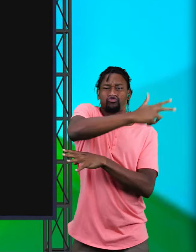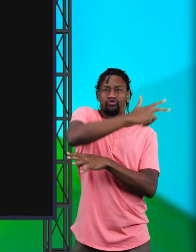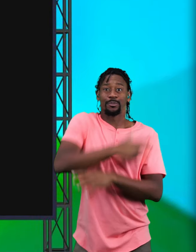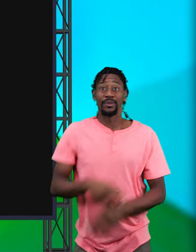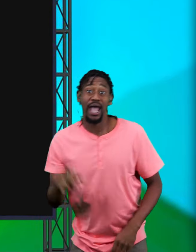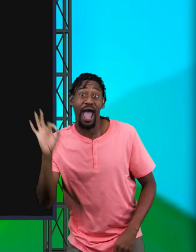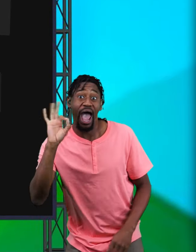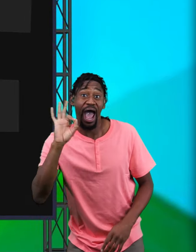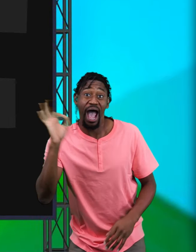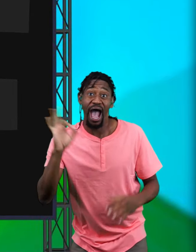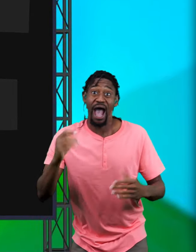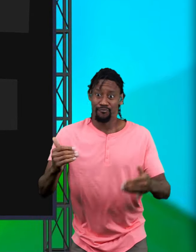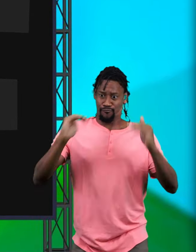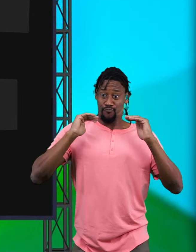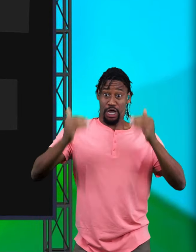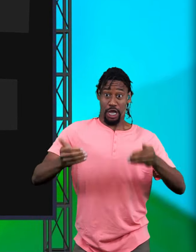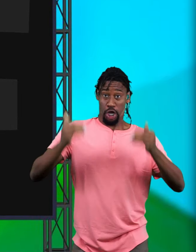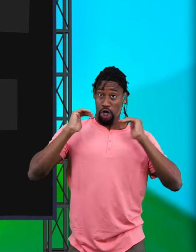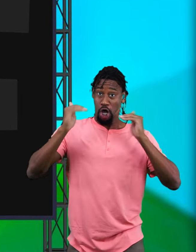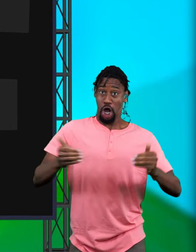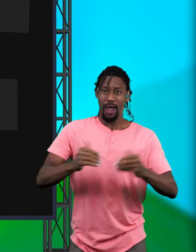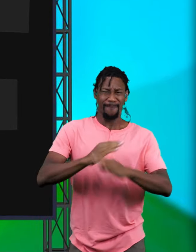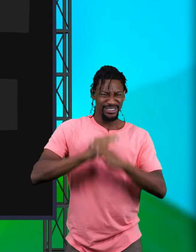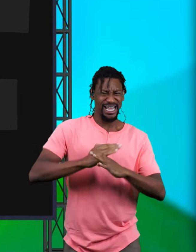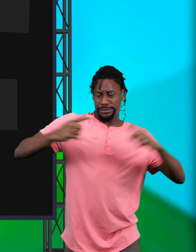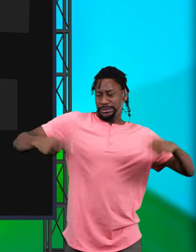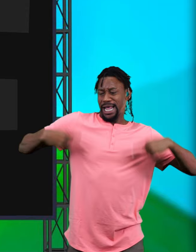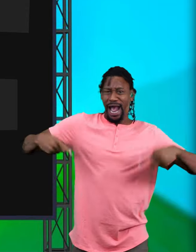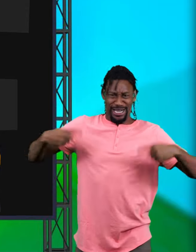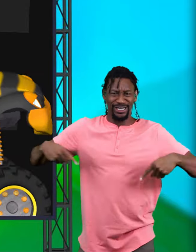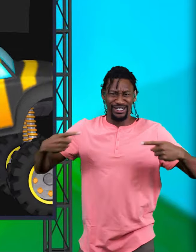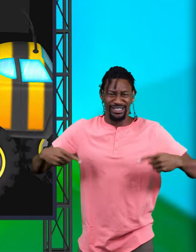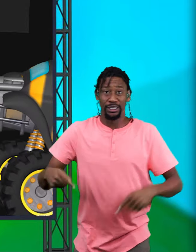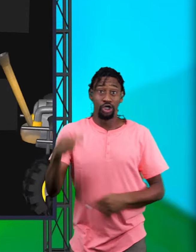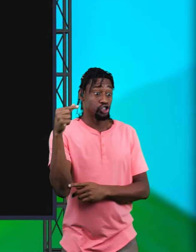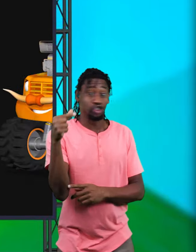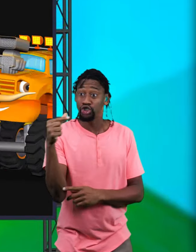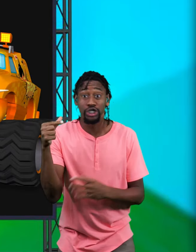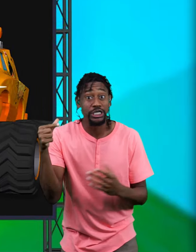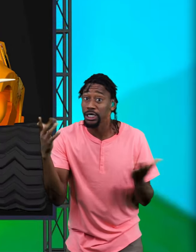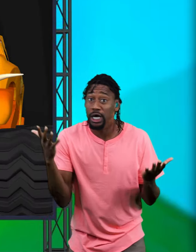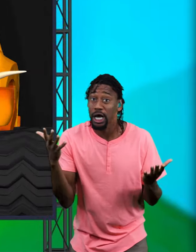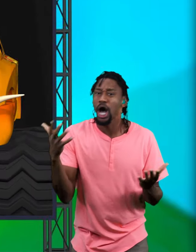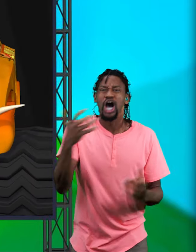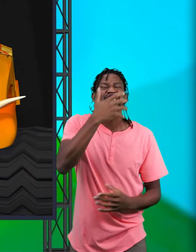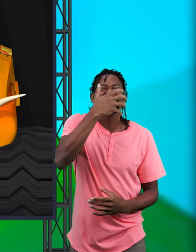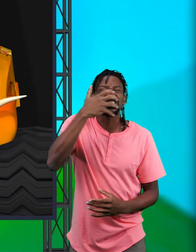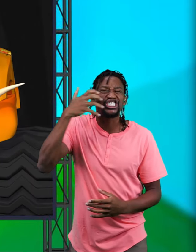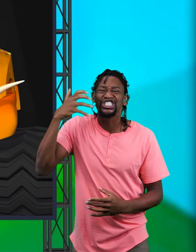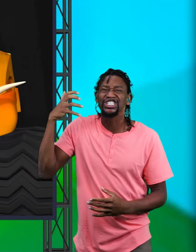F is for fenders. They protect the tires below. G is for grill. It